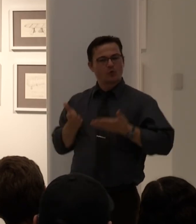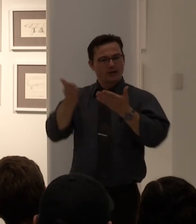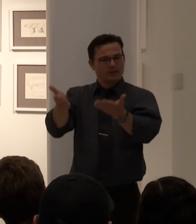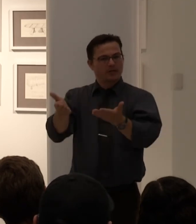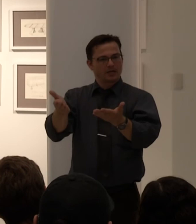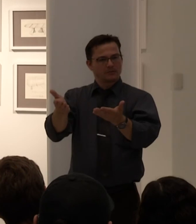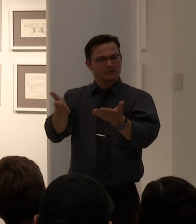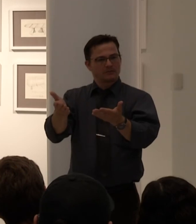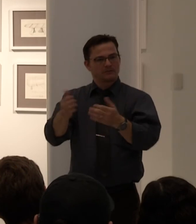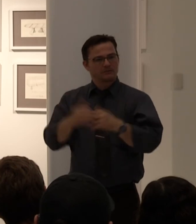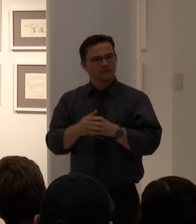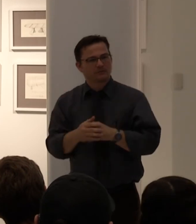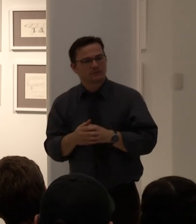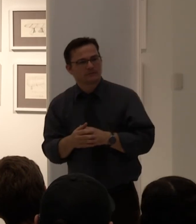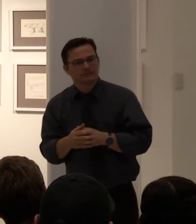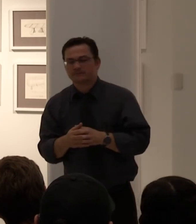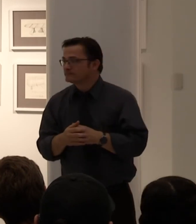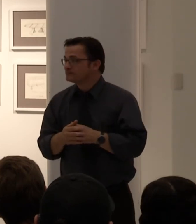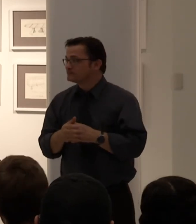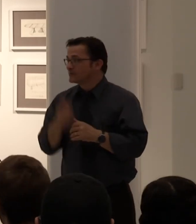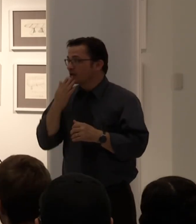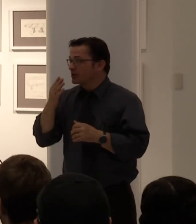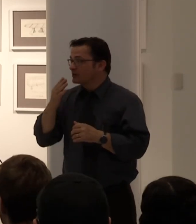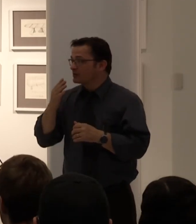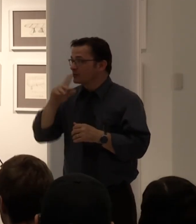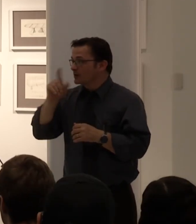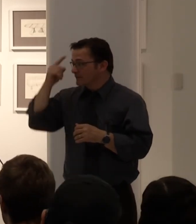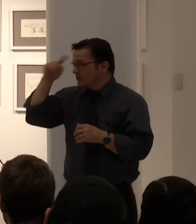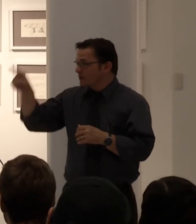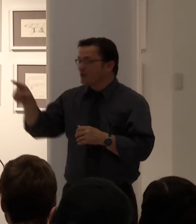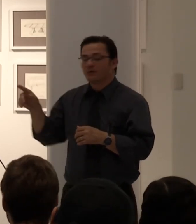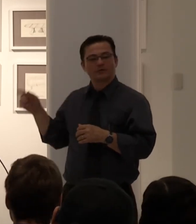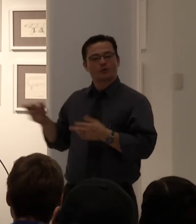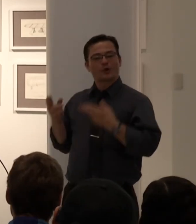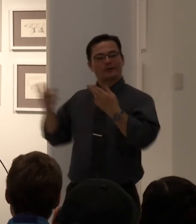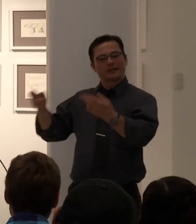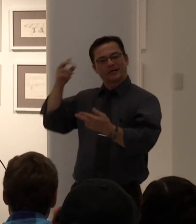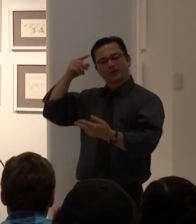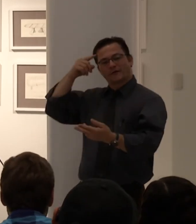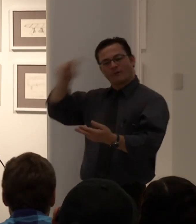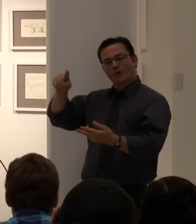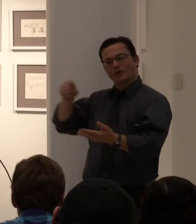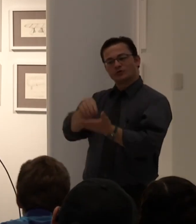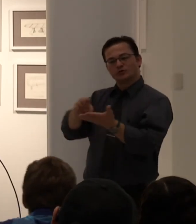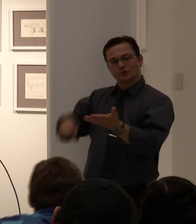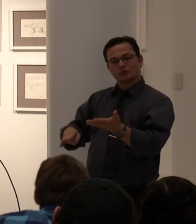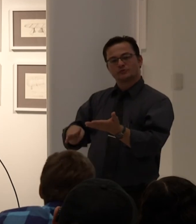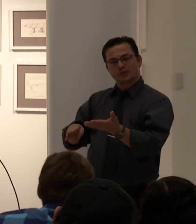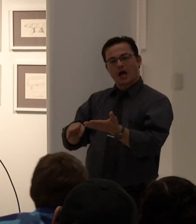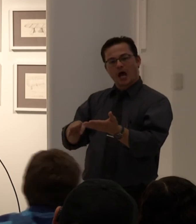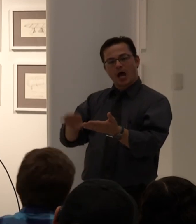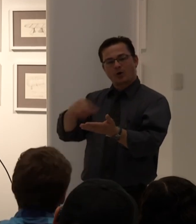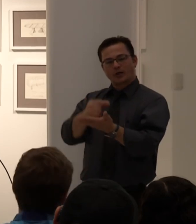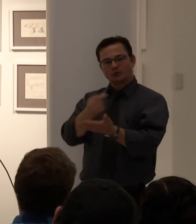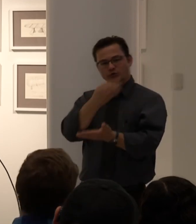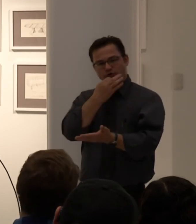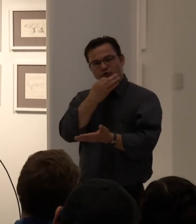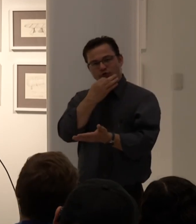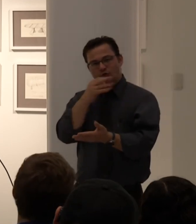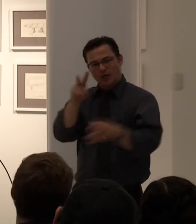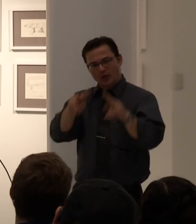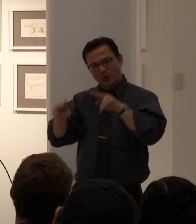that a good question for you? What's your recommendation for students who are graduating and looking for